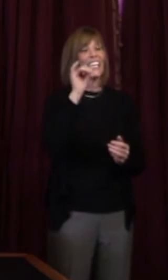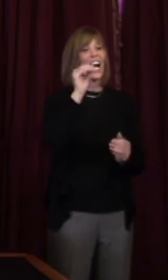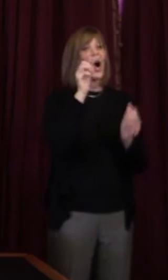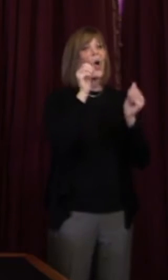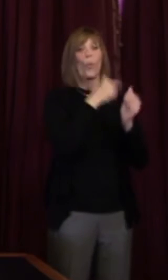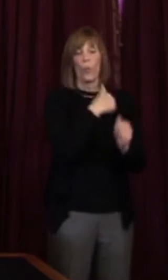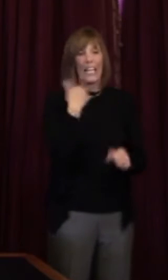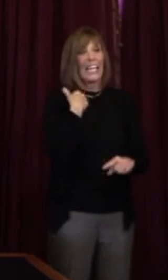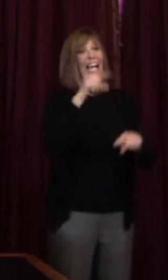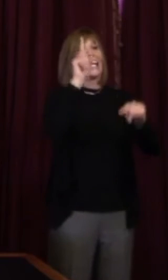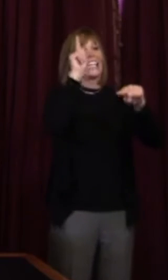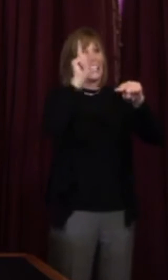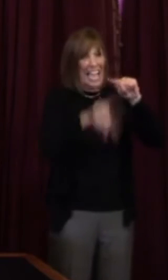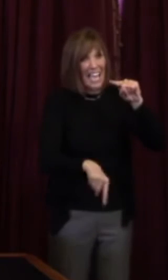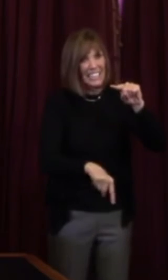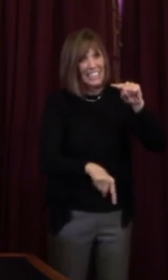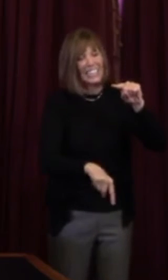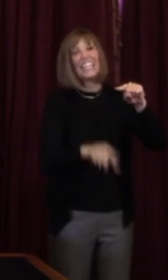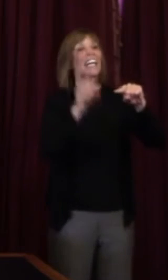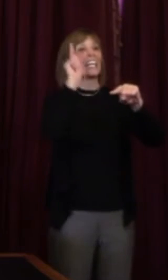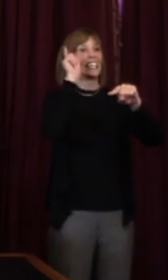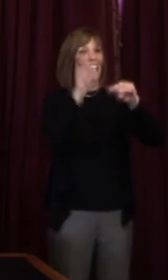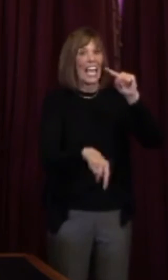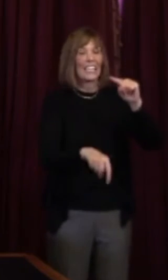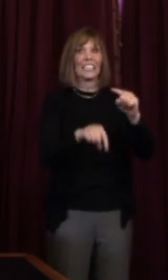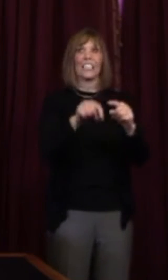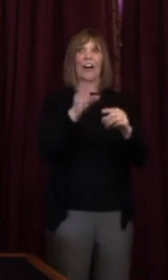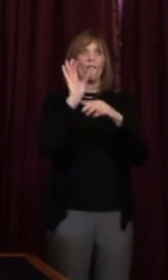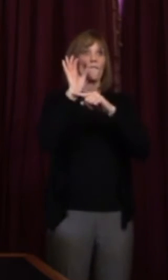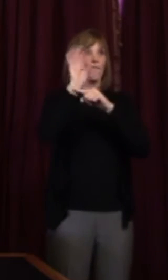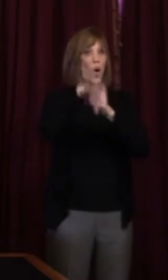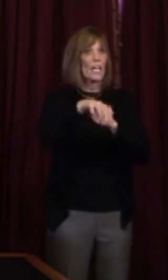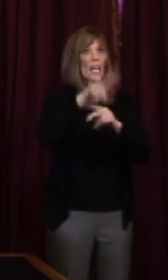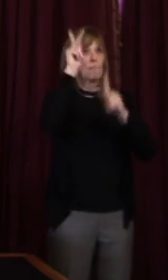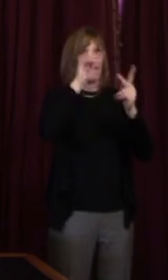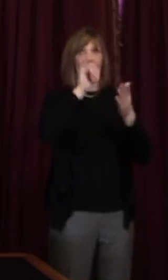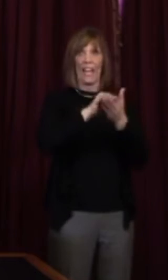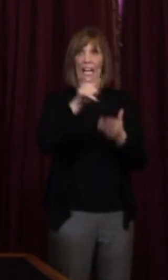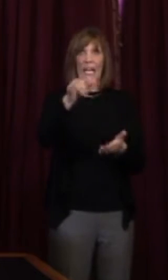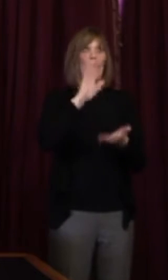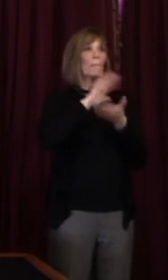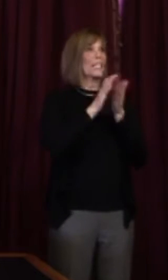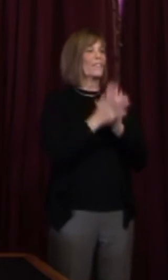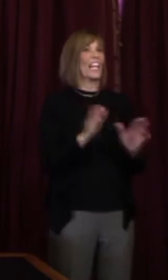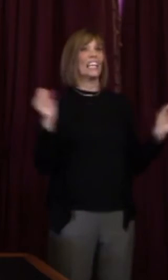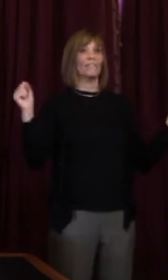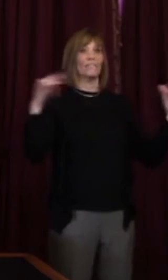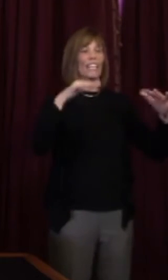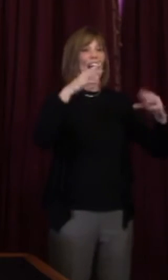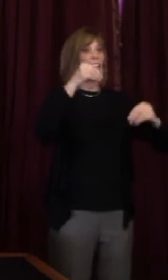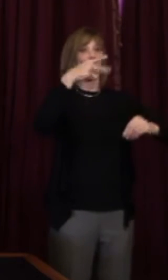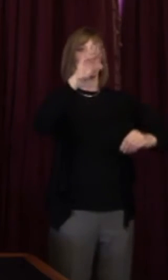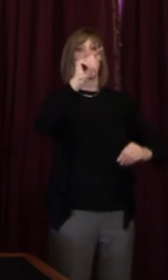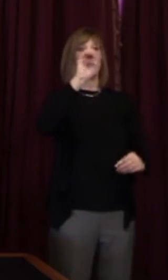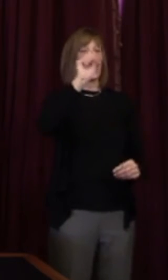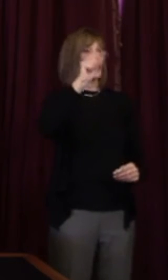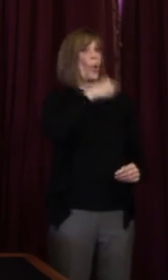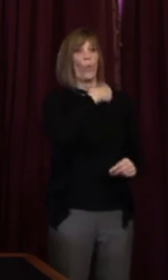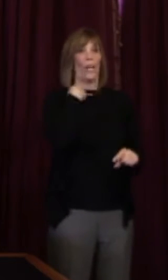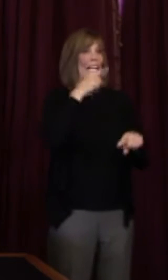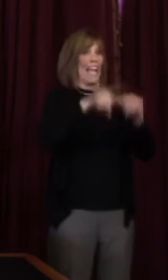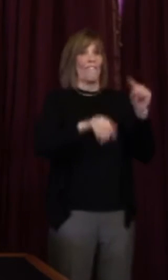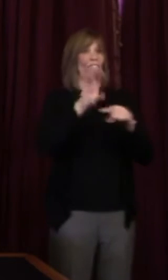We can't prohibit First Amendment rights. People that are peacefully out there gathering and protesting, wherever it may